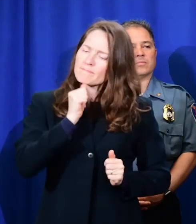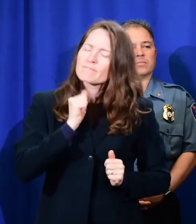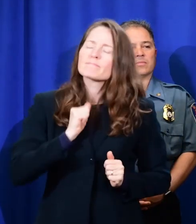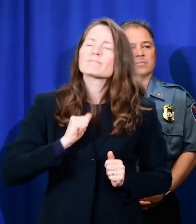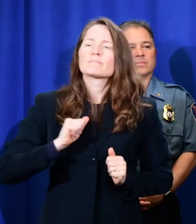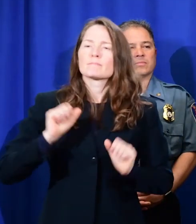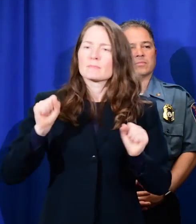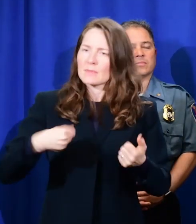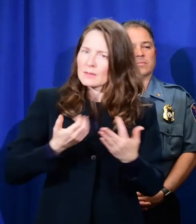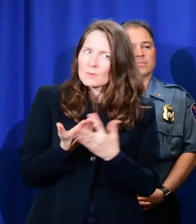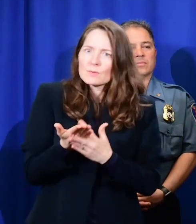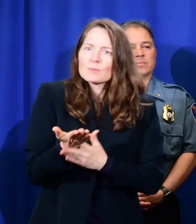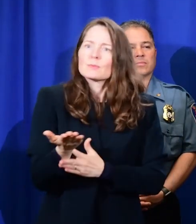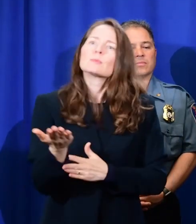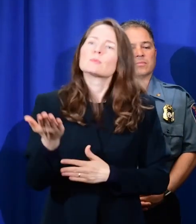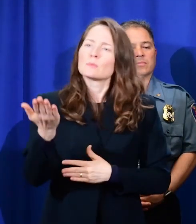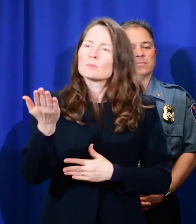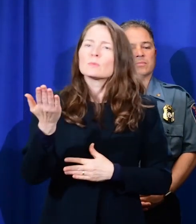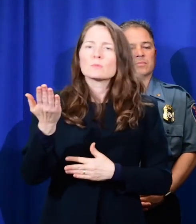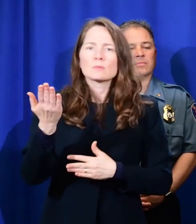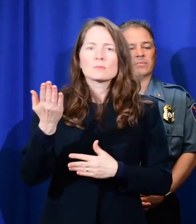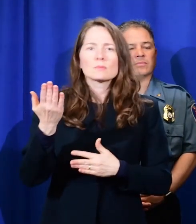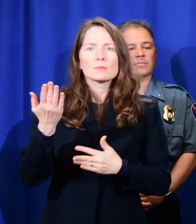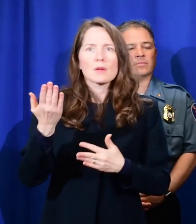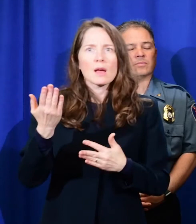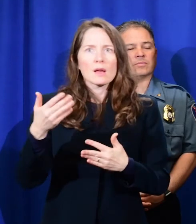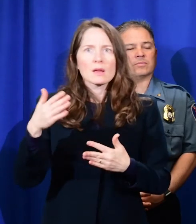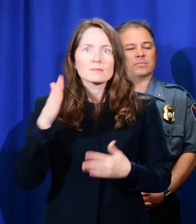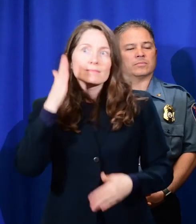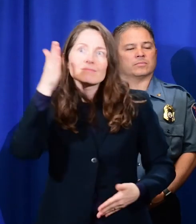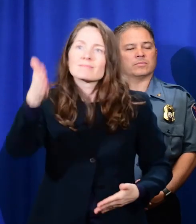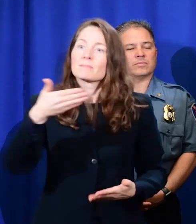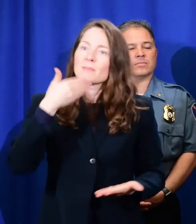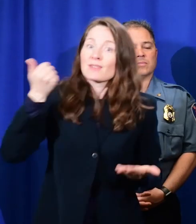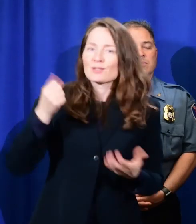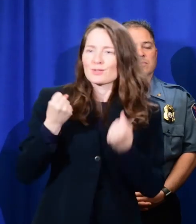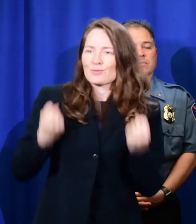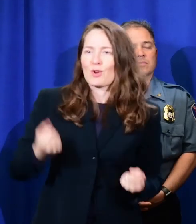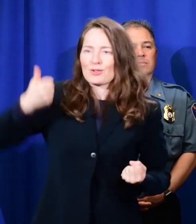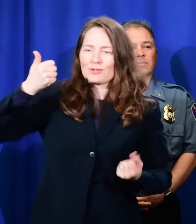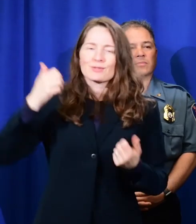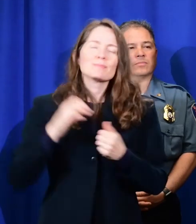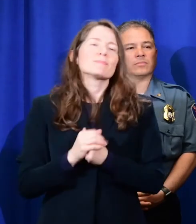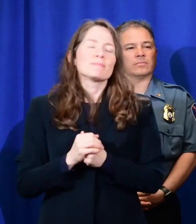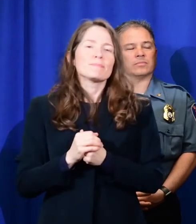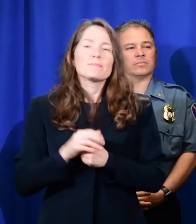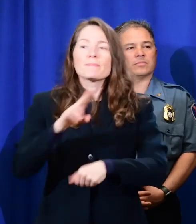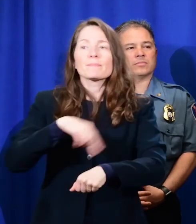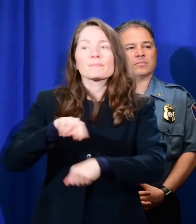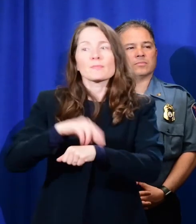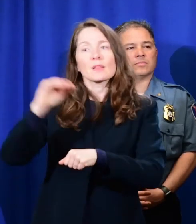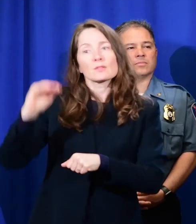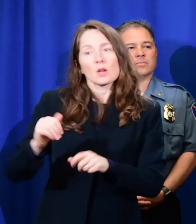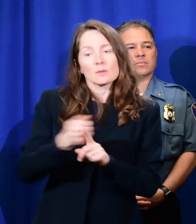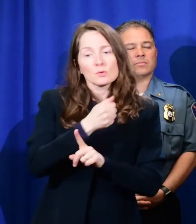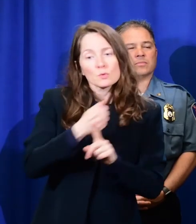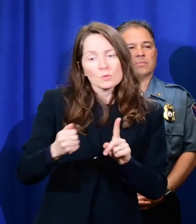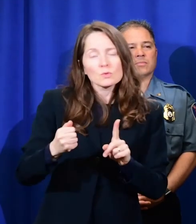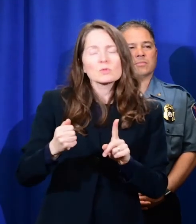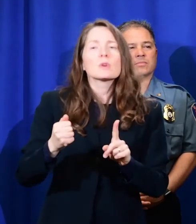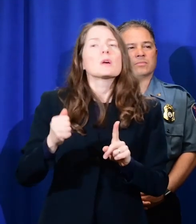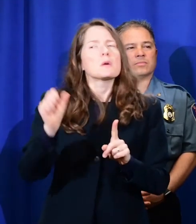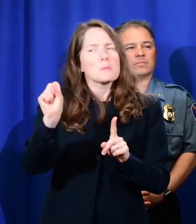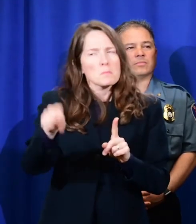with DSS better and stronger. National Child Abuse Month is not just about bringing awareness of the reality of child abuse